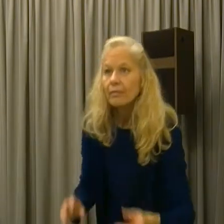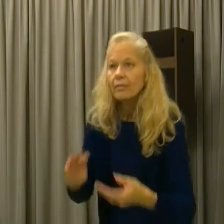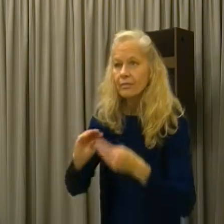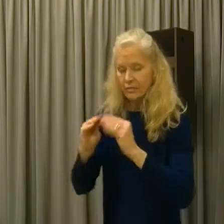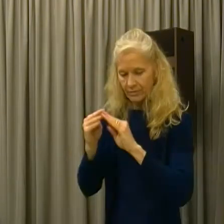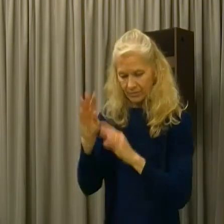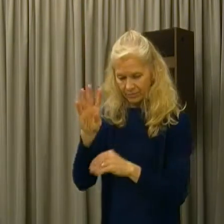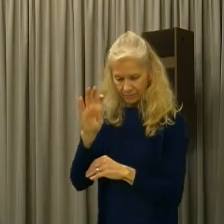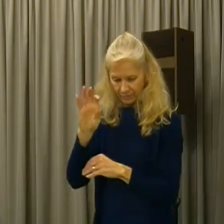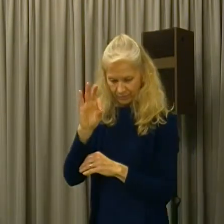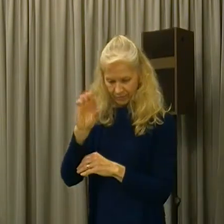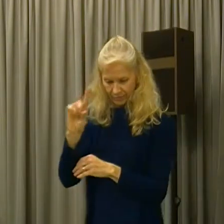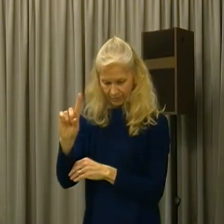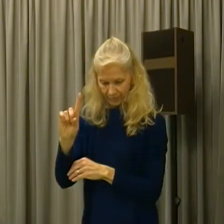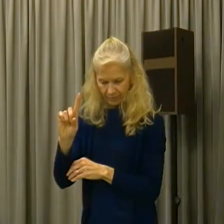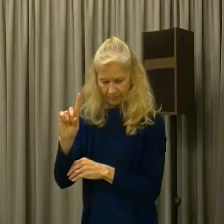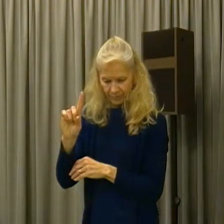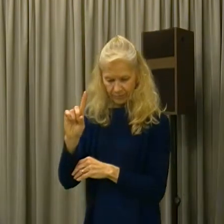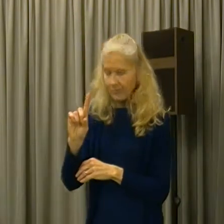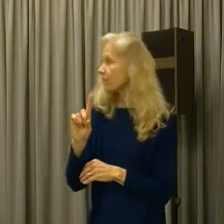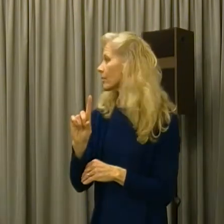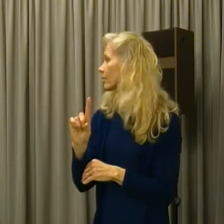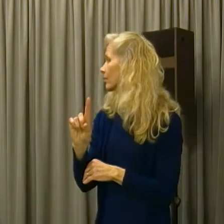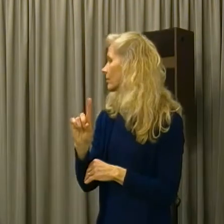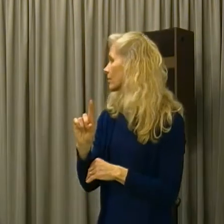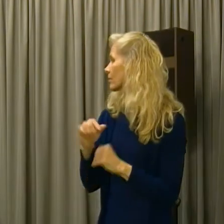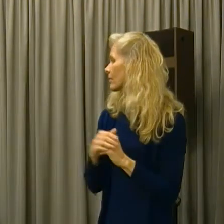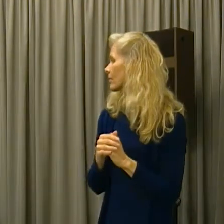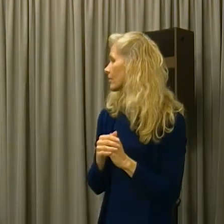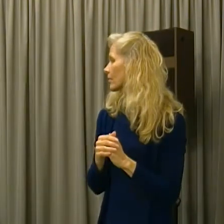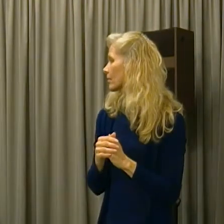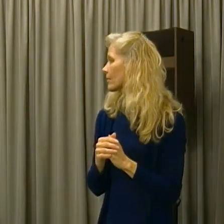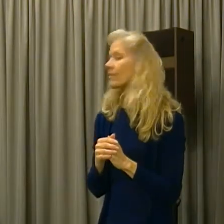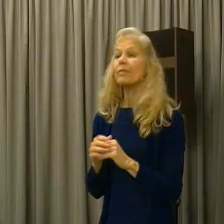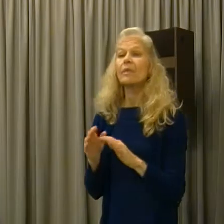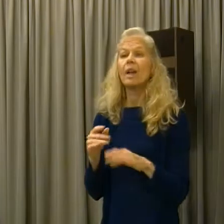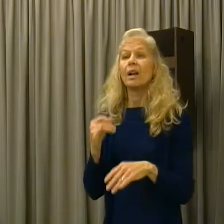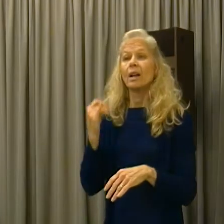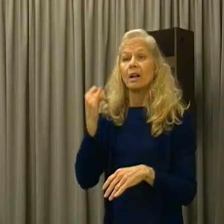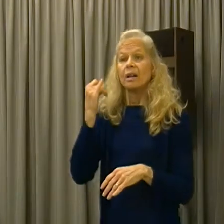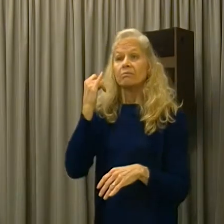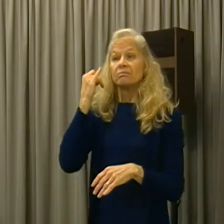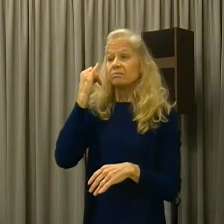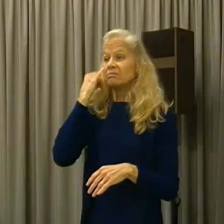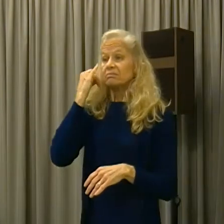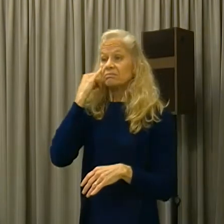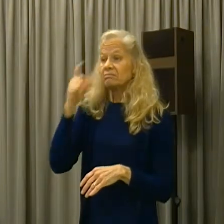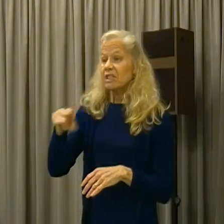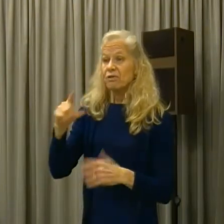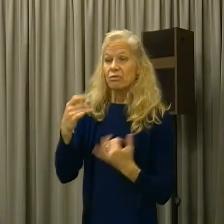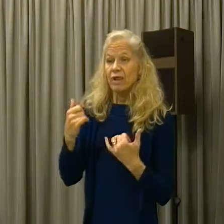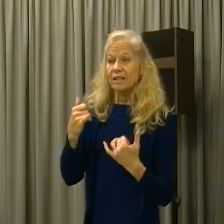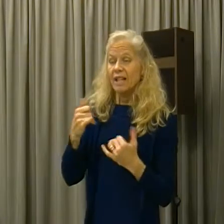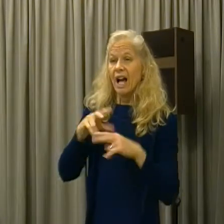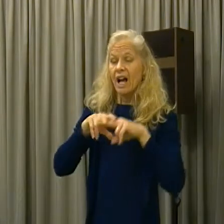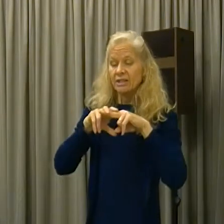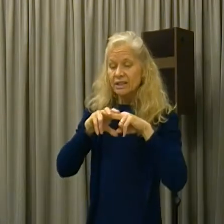altar. Amen. Any thoughts come to mind that need to go on the altar? Need to get that right even now. 491.